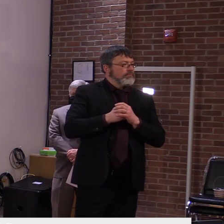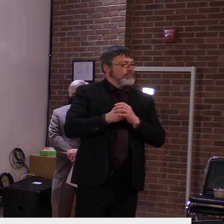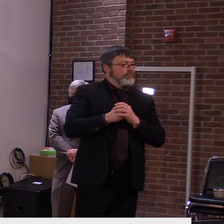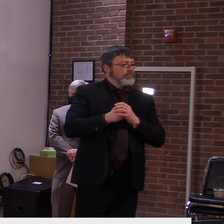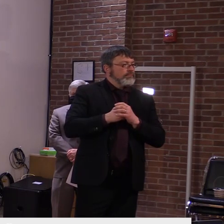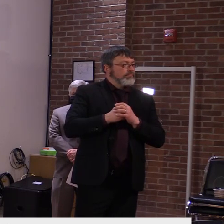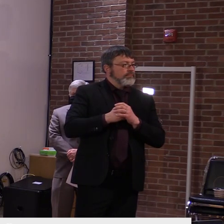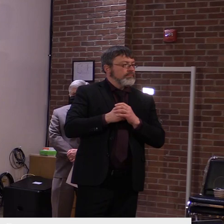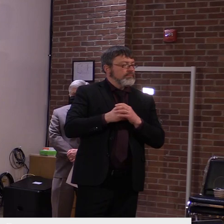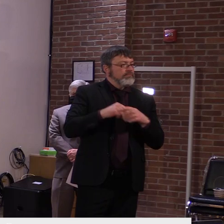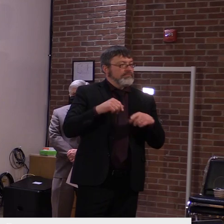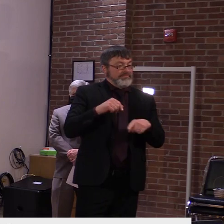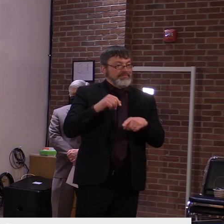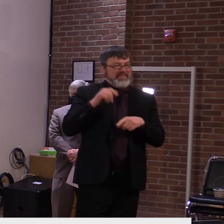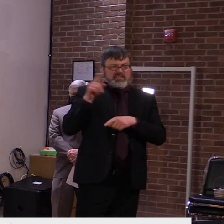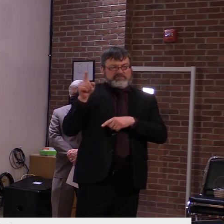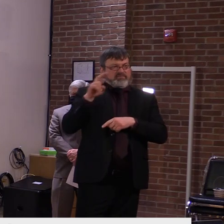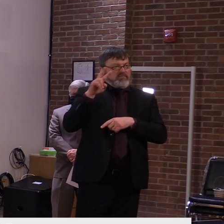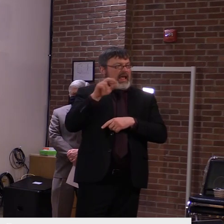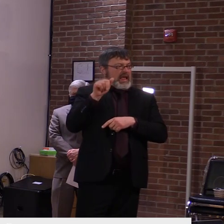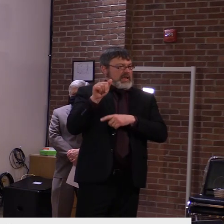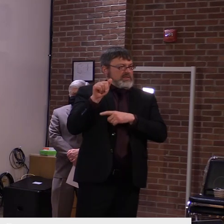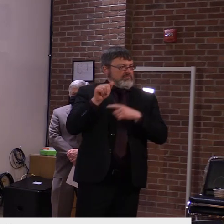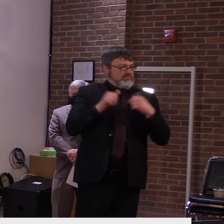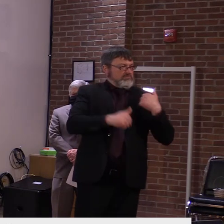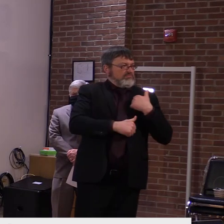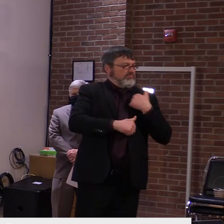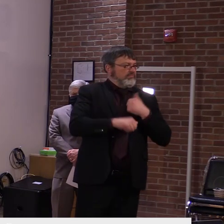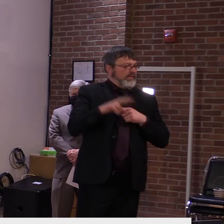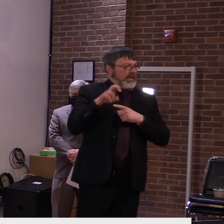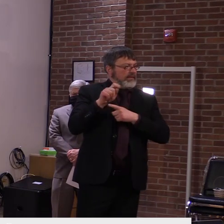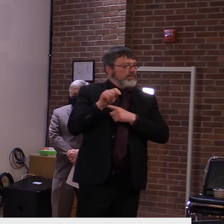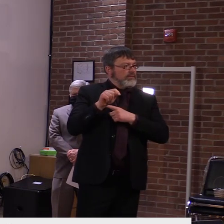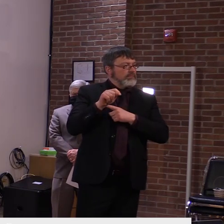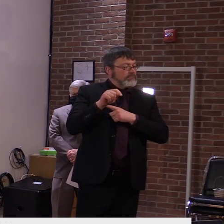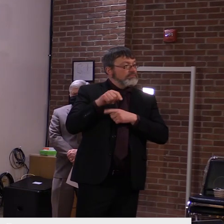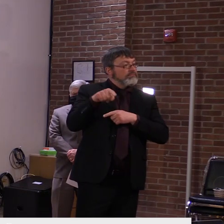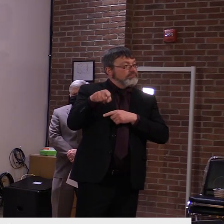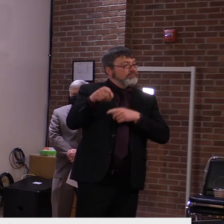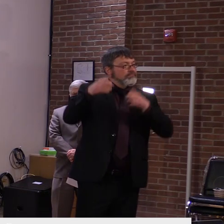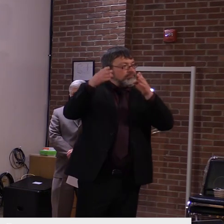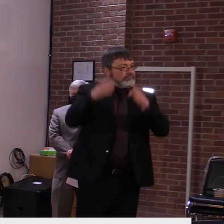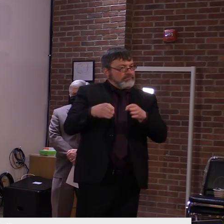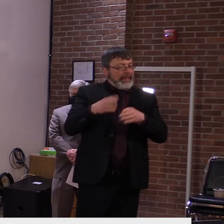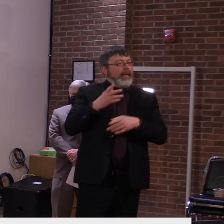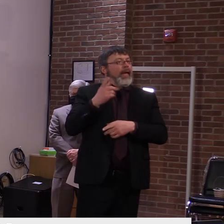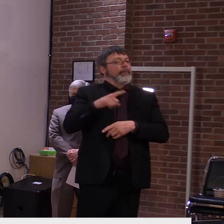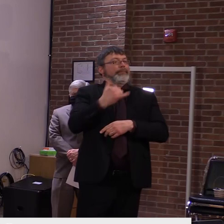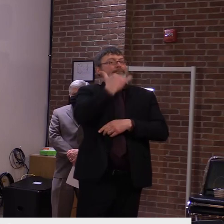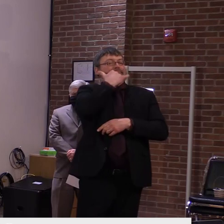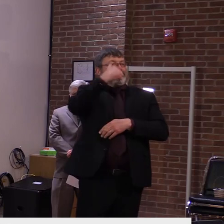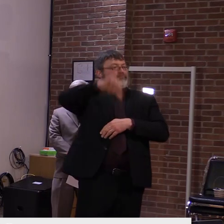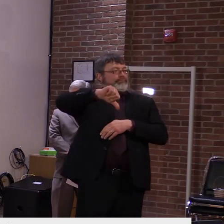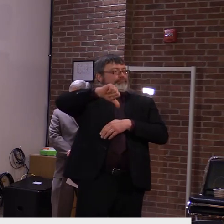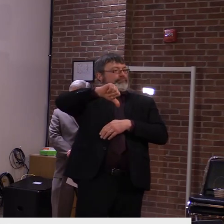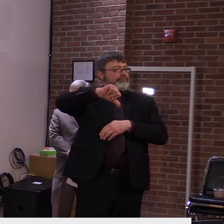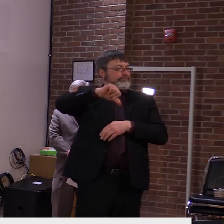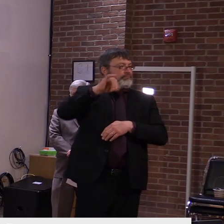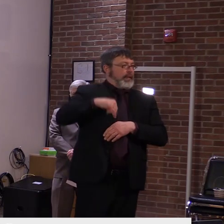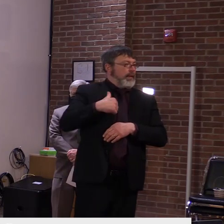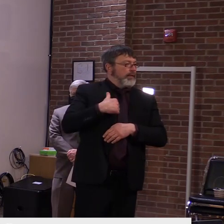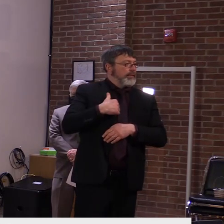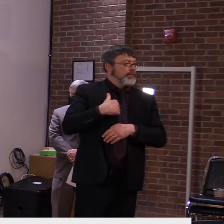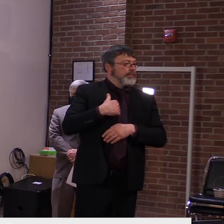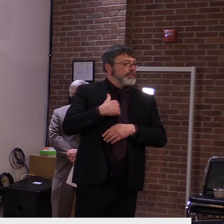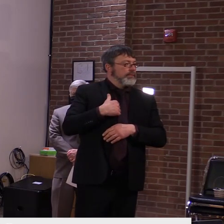had spoken to was turned away in error. The clinic remains open for vets with a valid